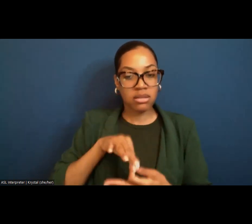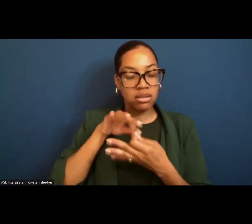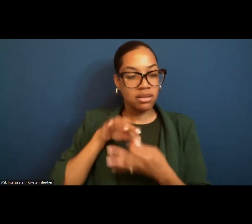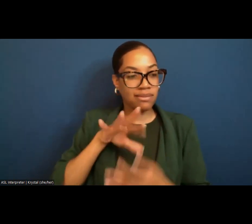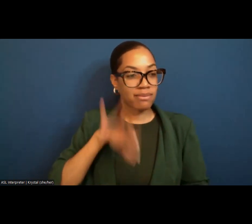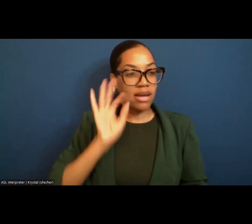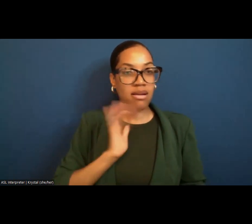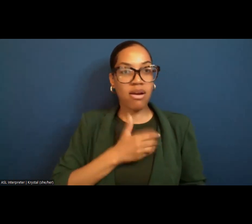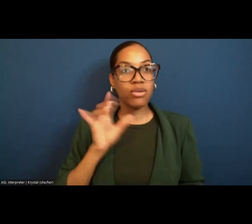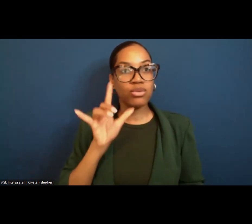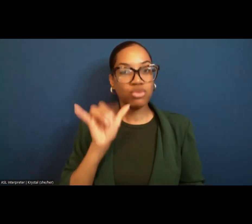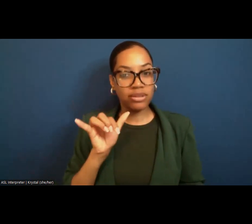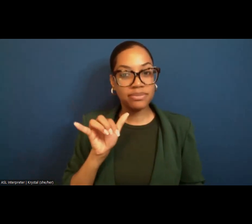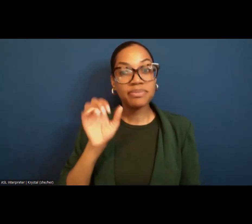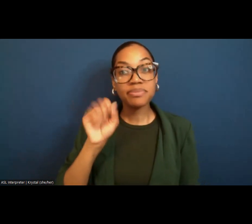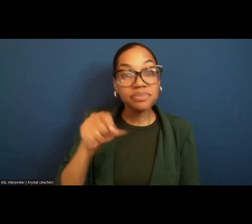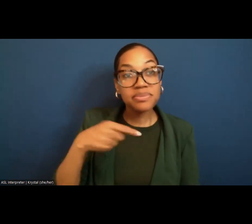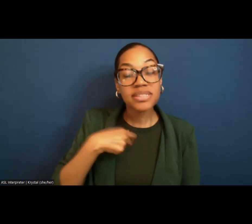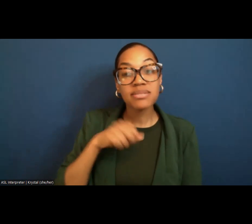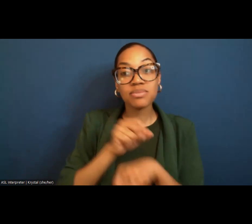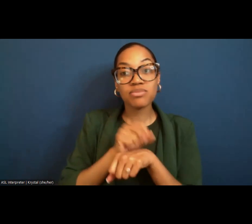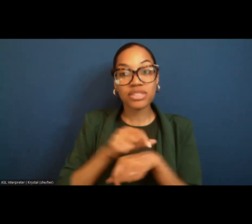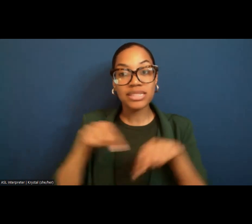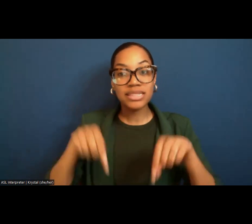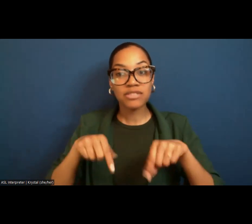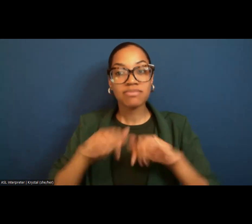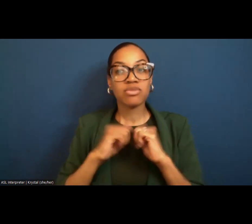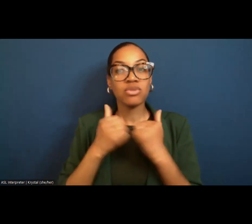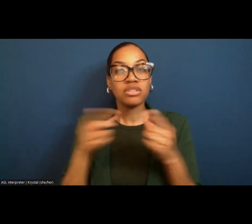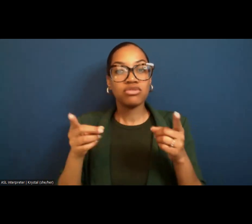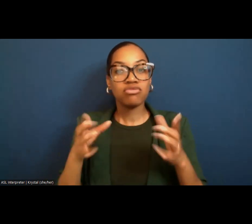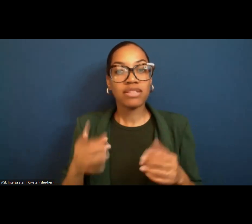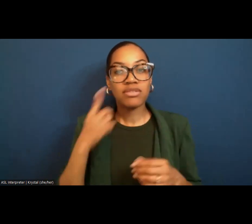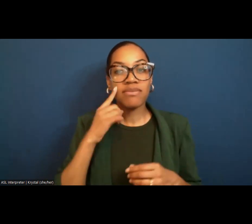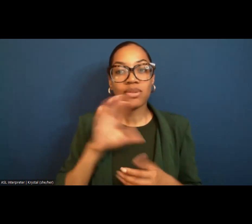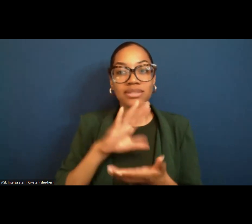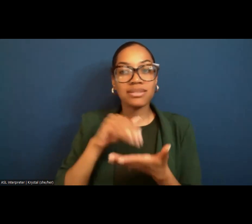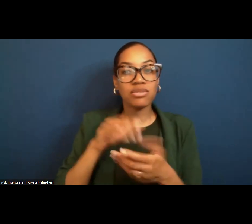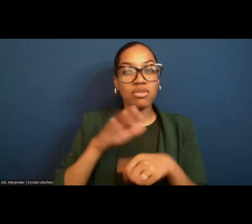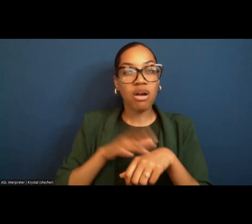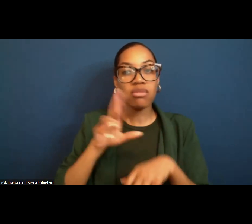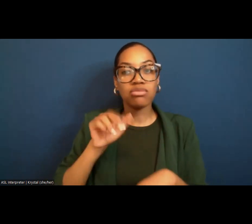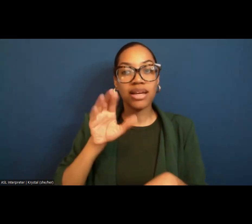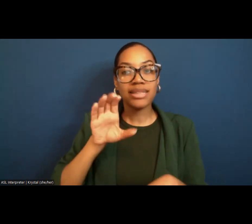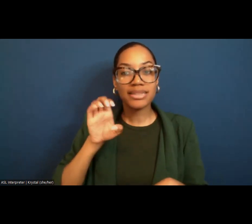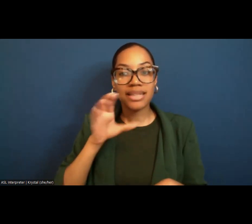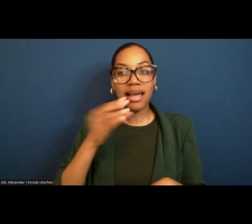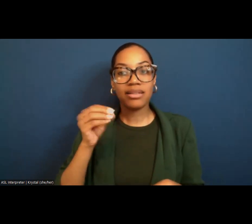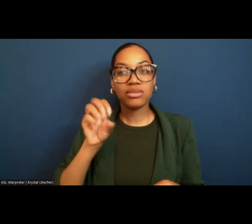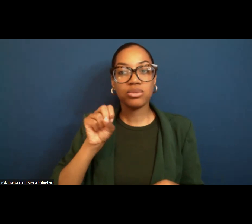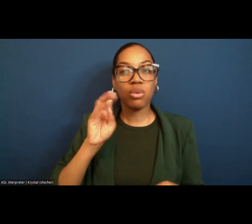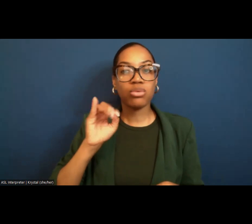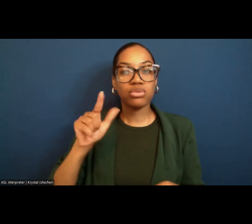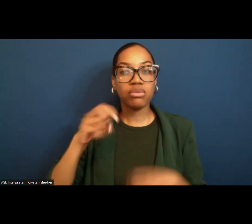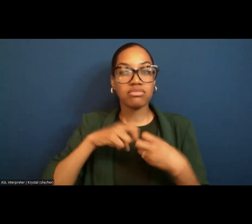Problems here at the University of Pittsburgh, as well as the founding director of the Racial Equity Consciousness Institute. I have a number of titles, but my work really focuses